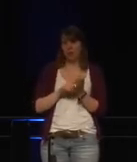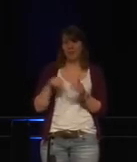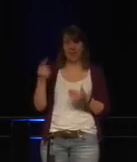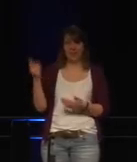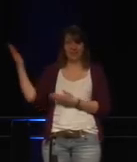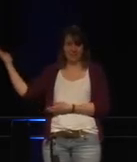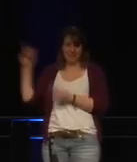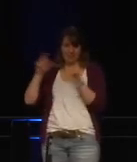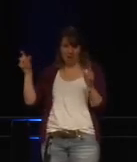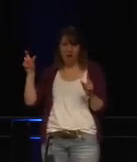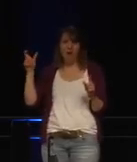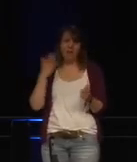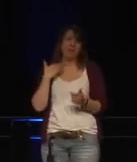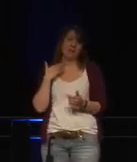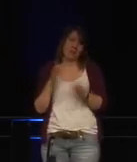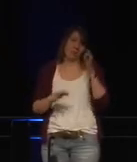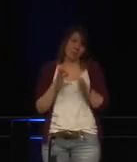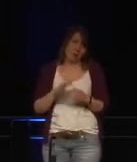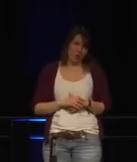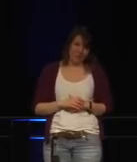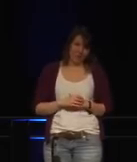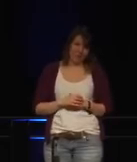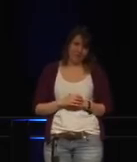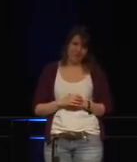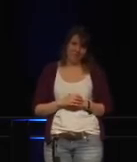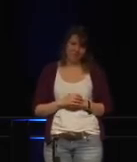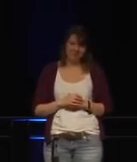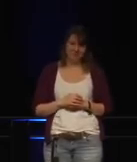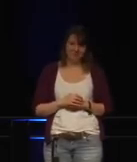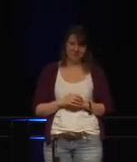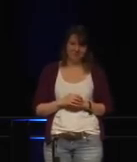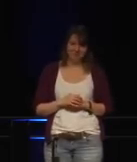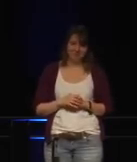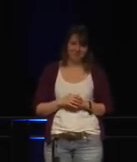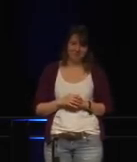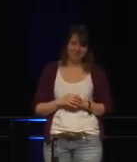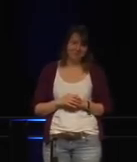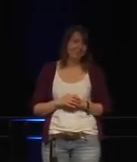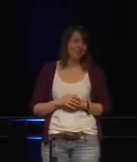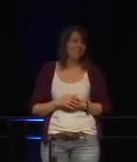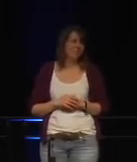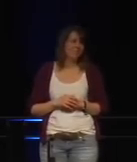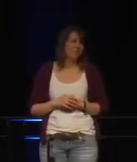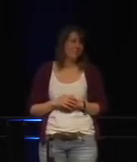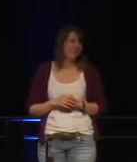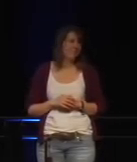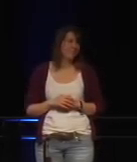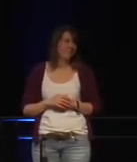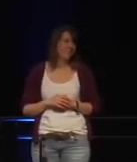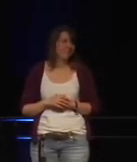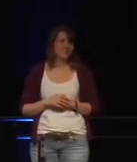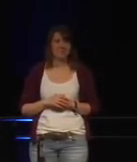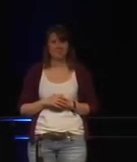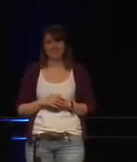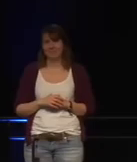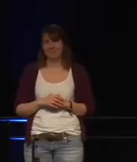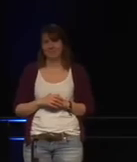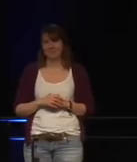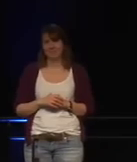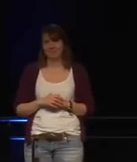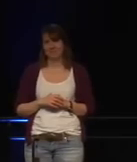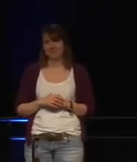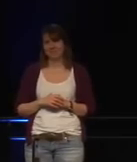consider if you really need a connected toy for your child or yourself, because the next